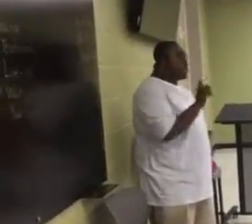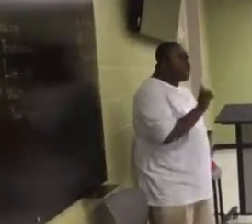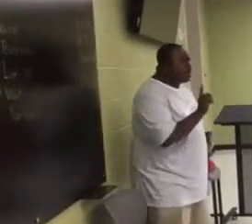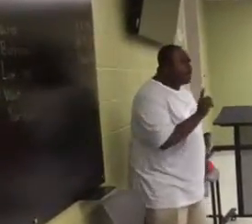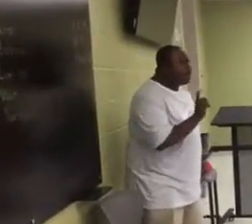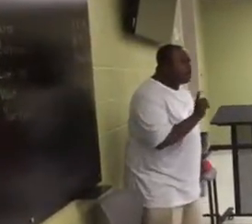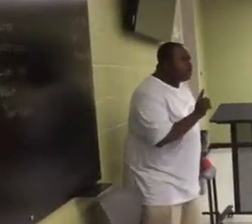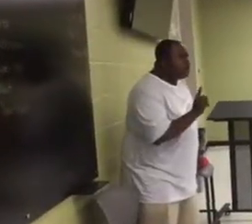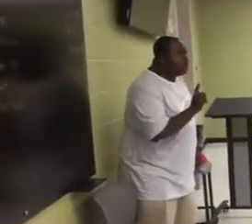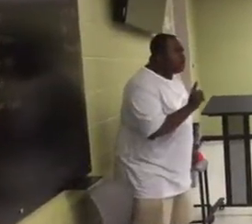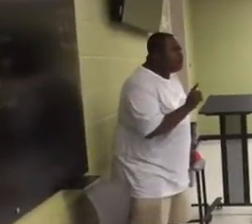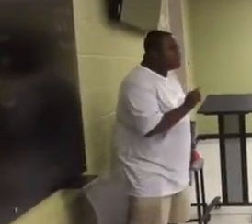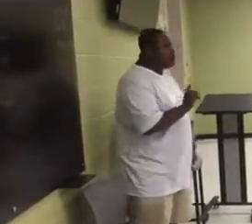where? Okay.